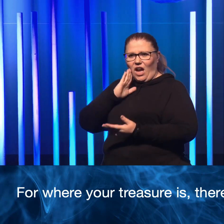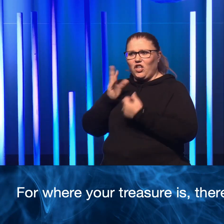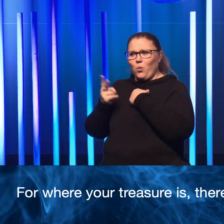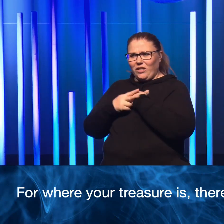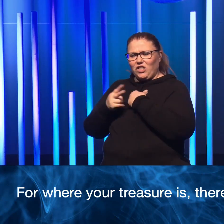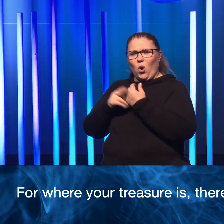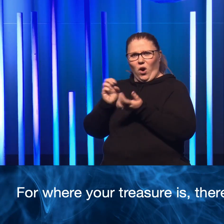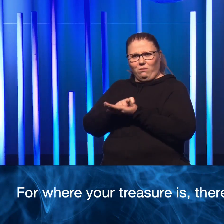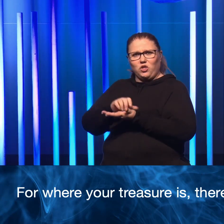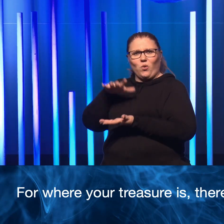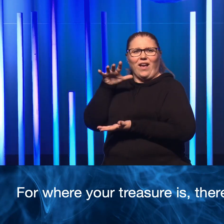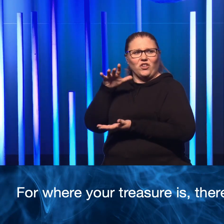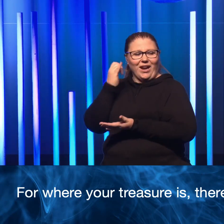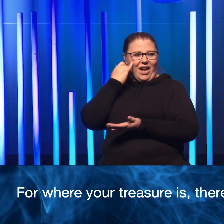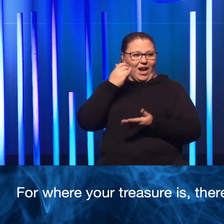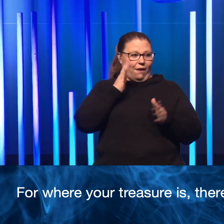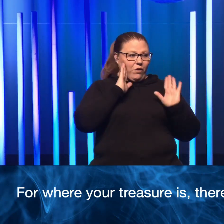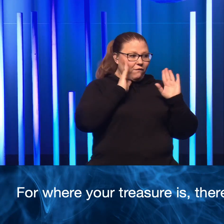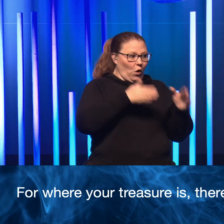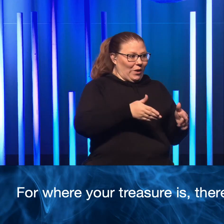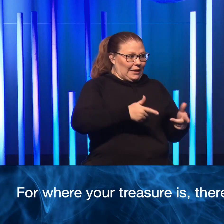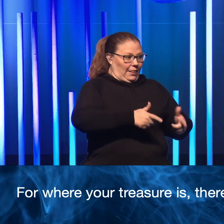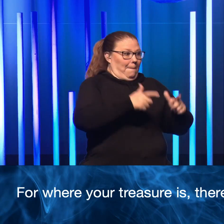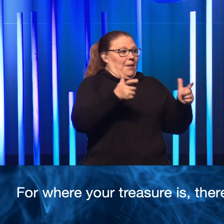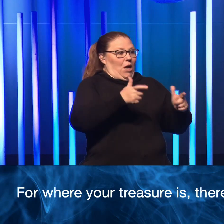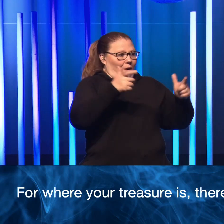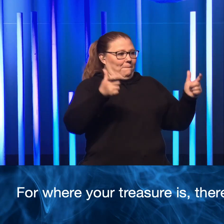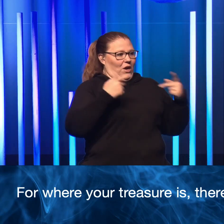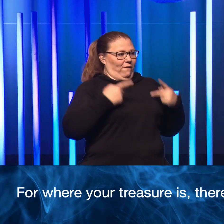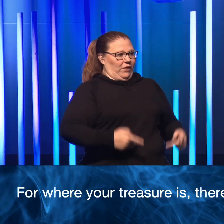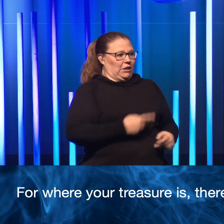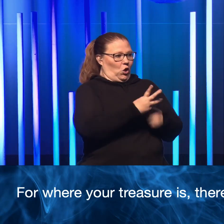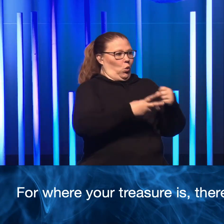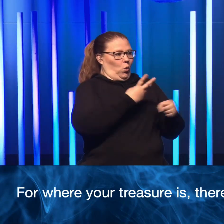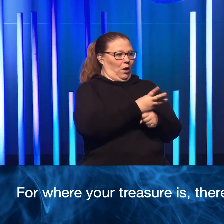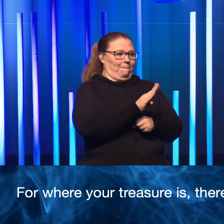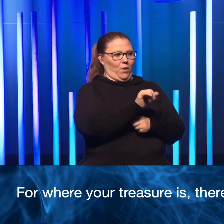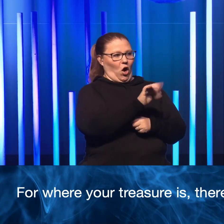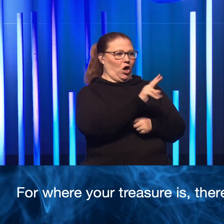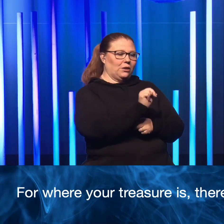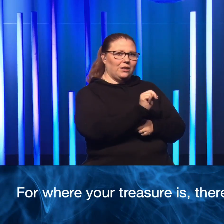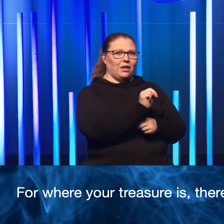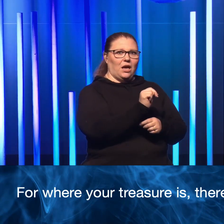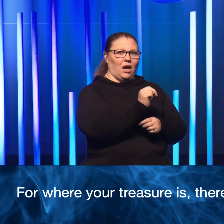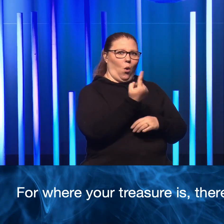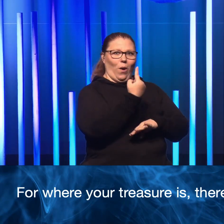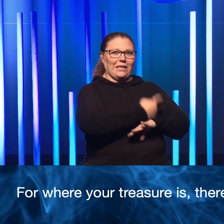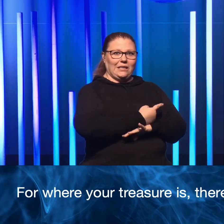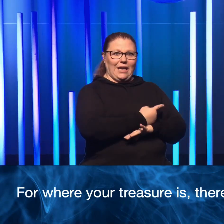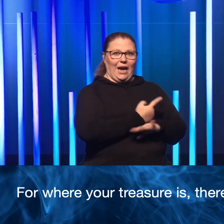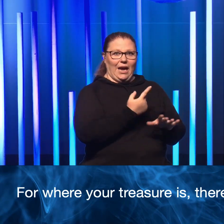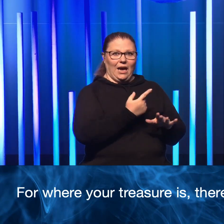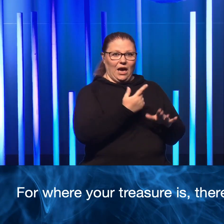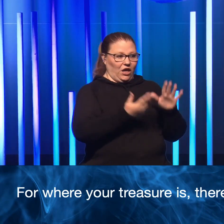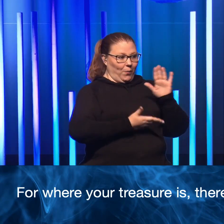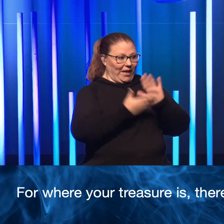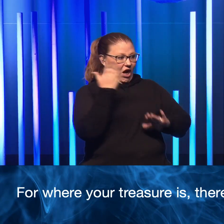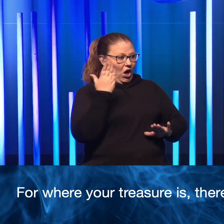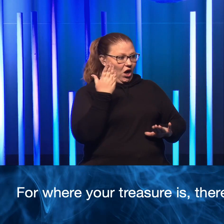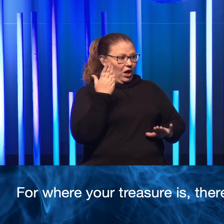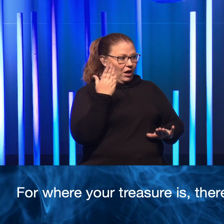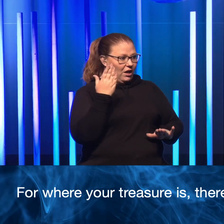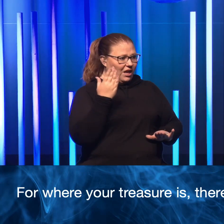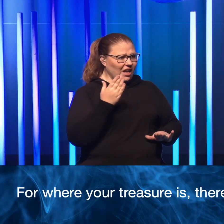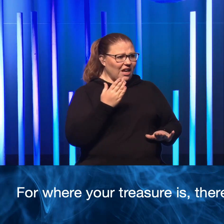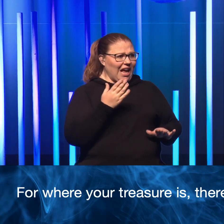If you focus on building the bigger and bigger barns, what's going to happen? One day you're going to be gone and there's just going to be big barns filled with stuff that somebody's